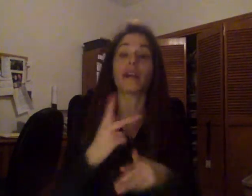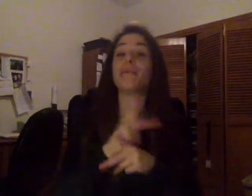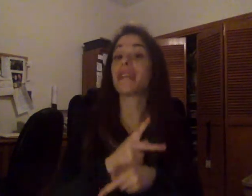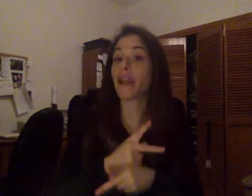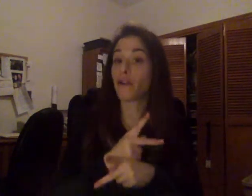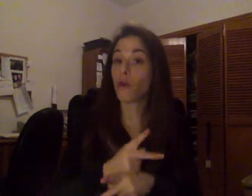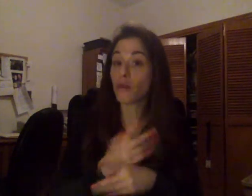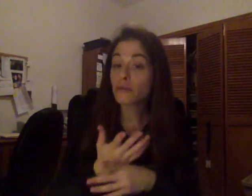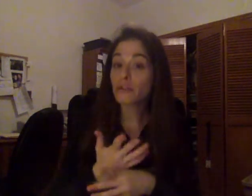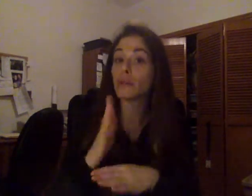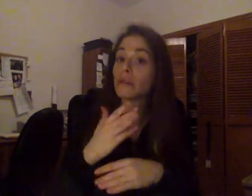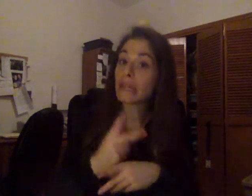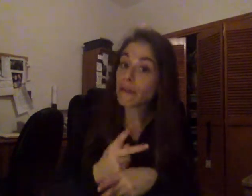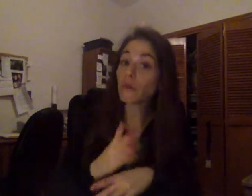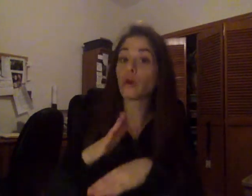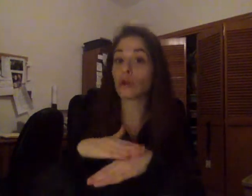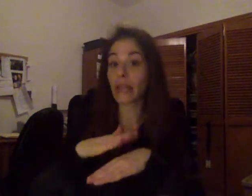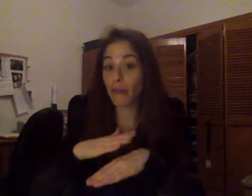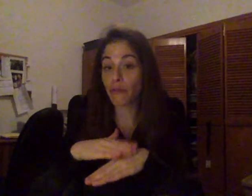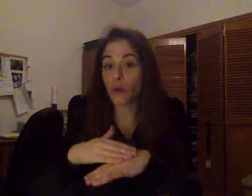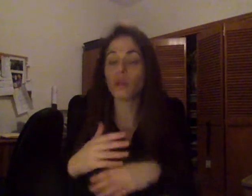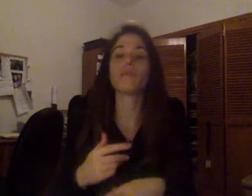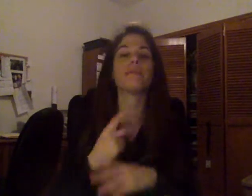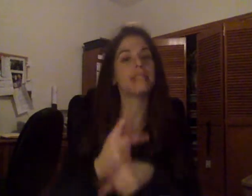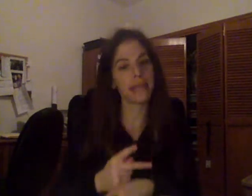be careful, careful, careful, take care.